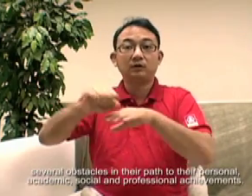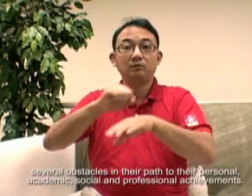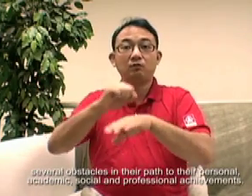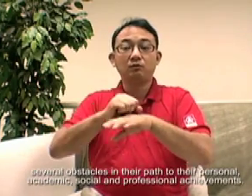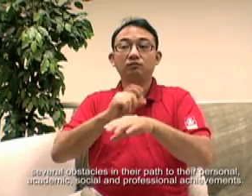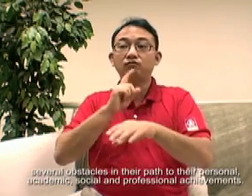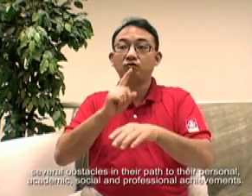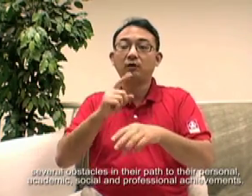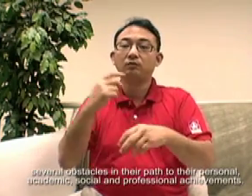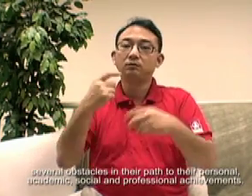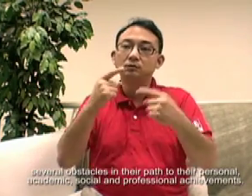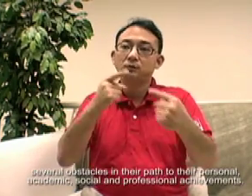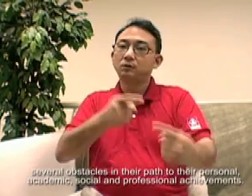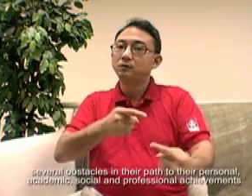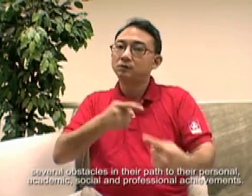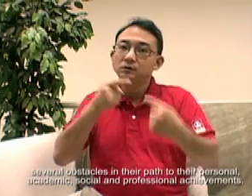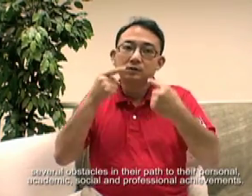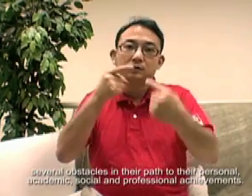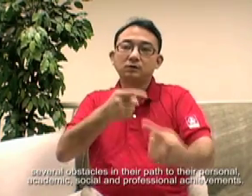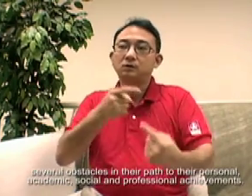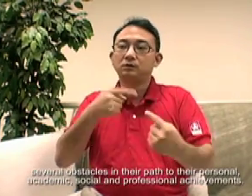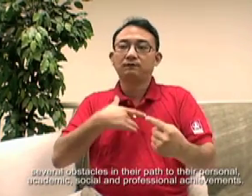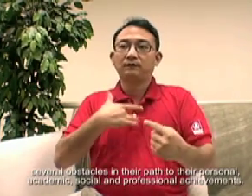and academic, social, and professional achievements.